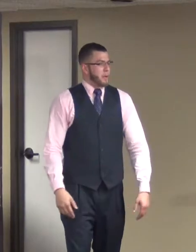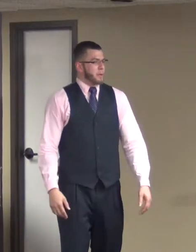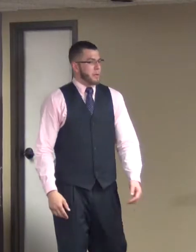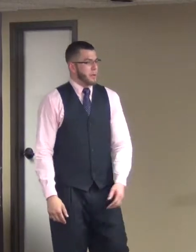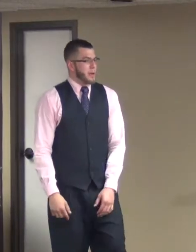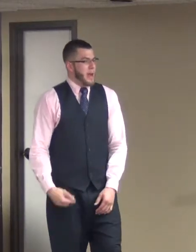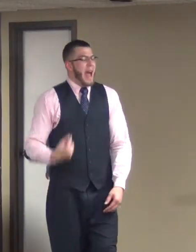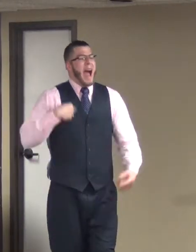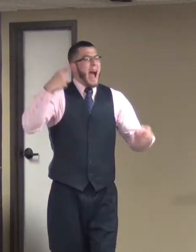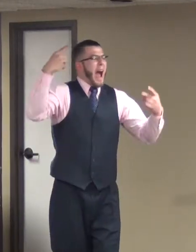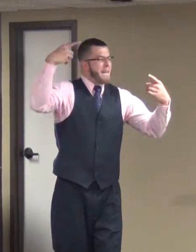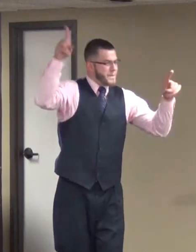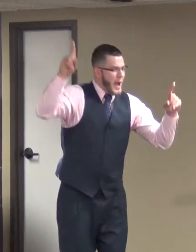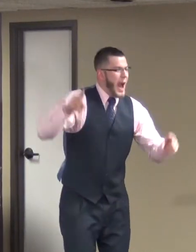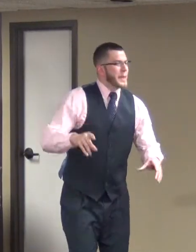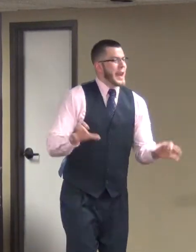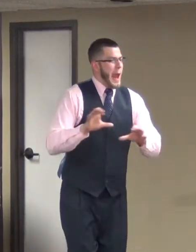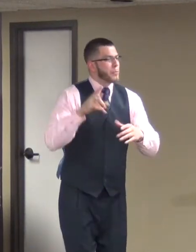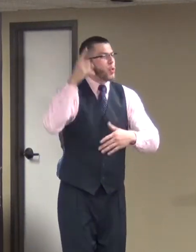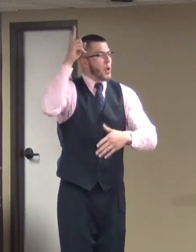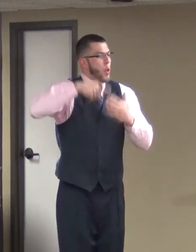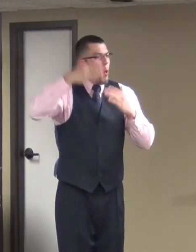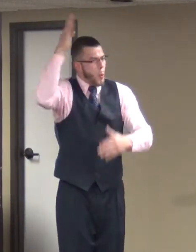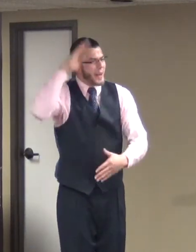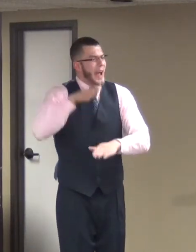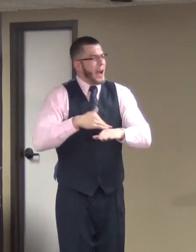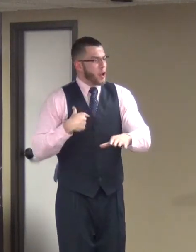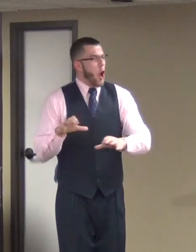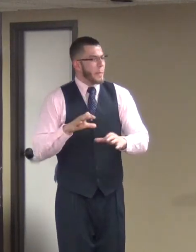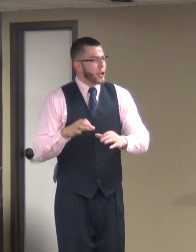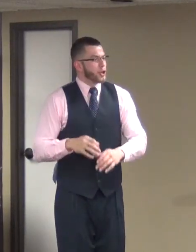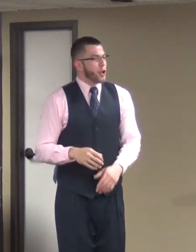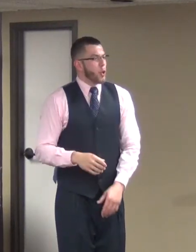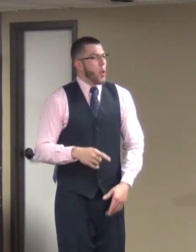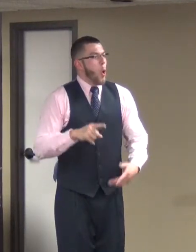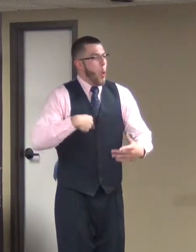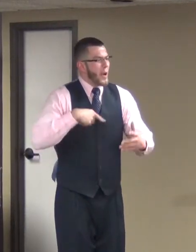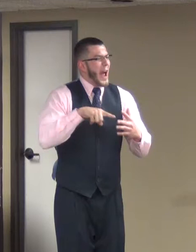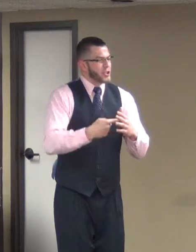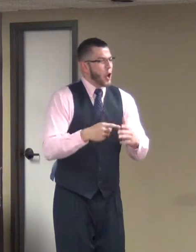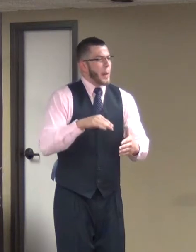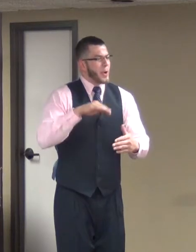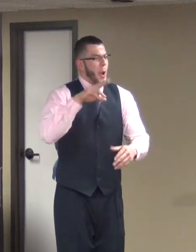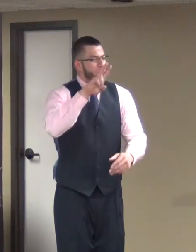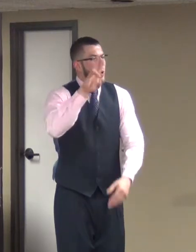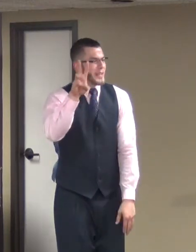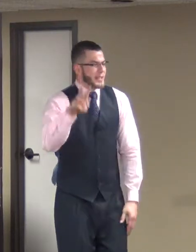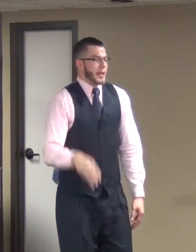now. I finally am doing what God called me to do when I started to become 26.